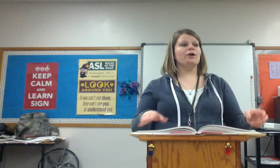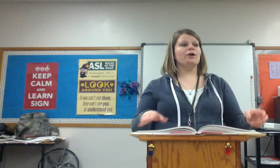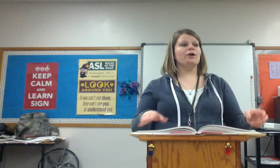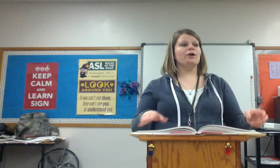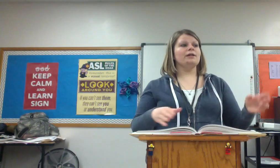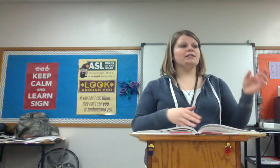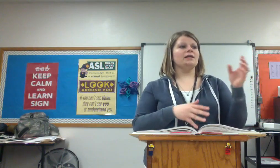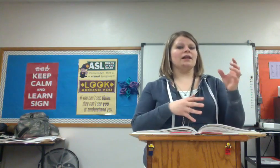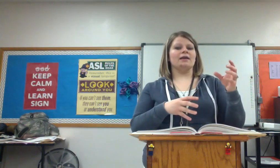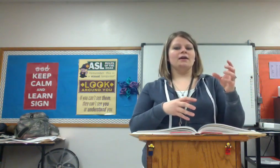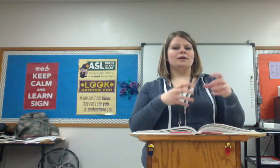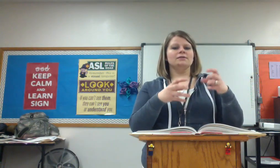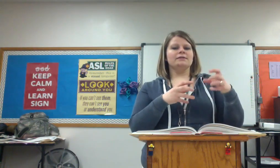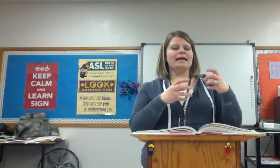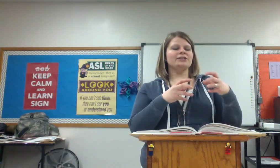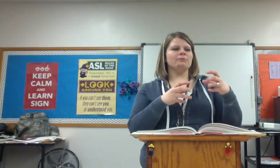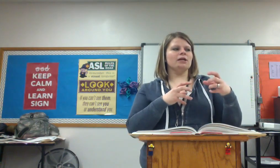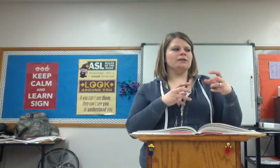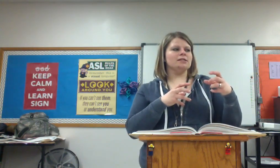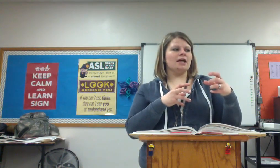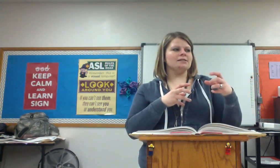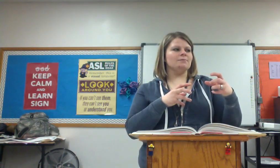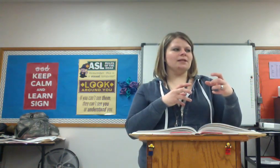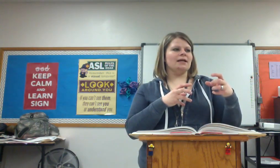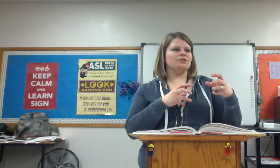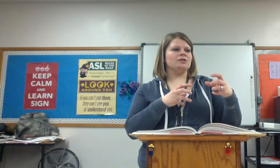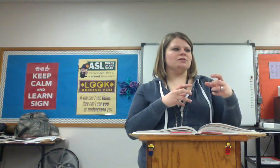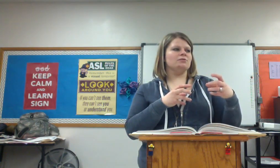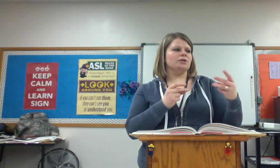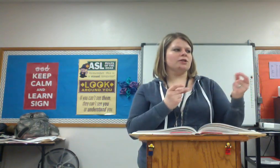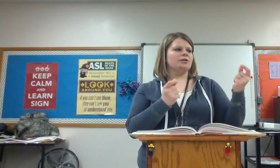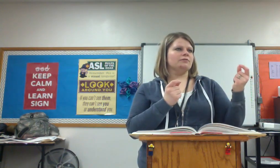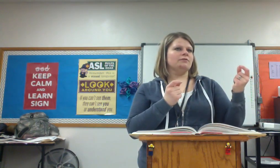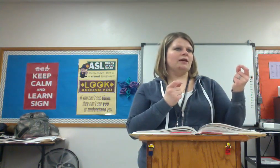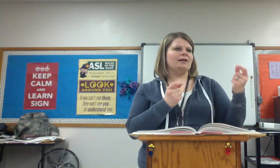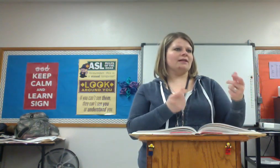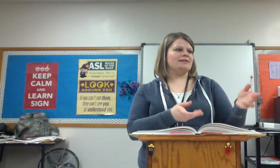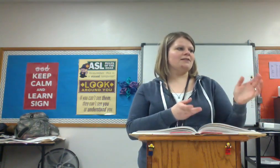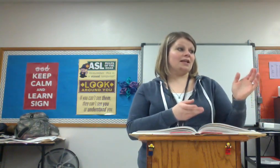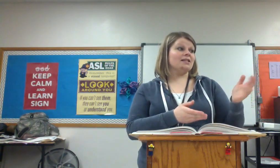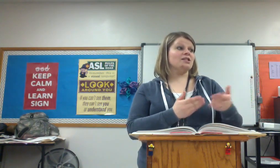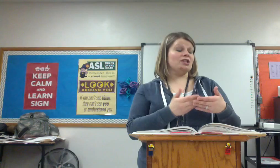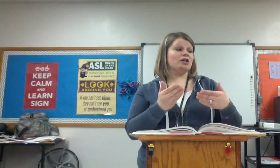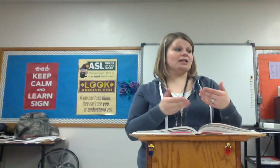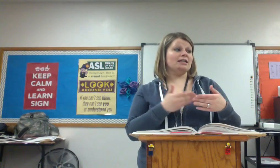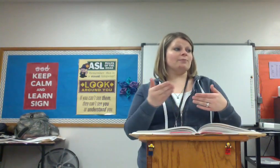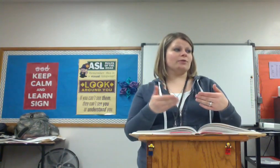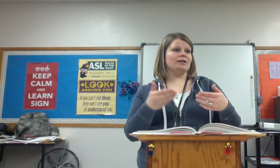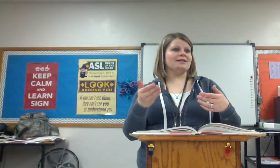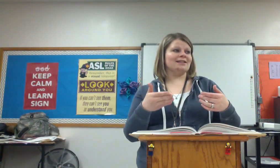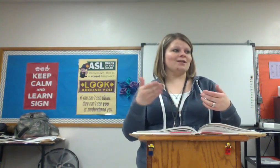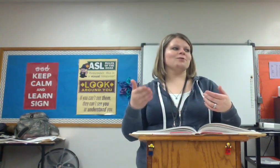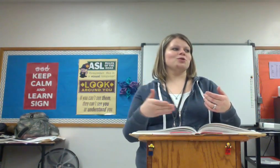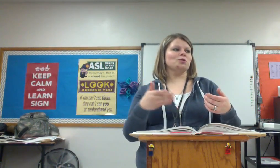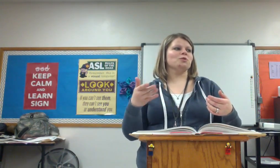We are going to, the agent marker is not something that just you learn and that's it. You're gonna keep realizing that you can do it with more